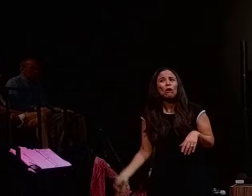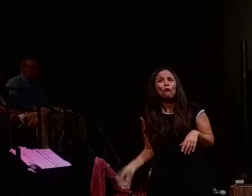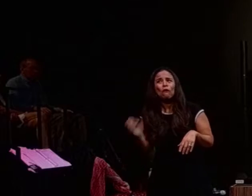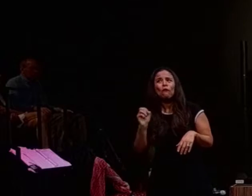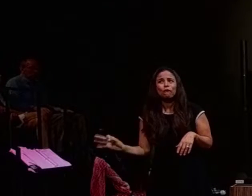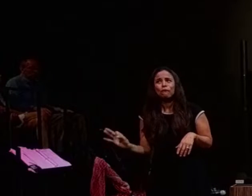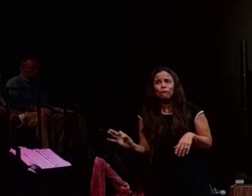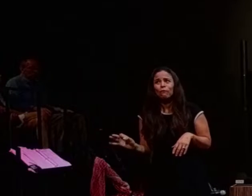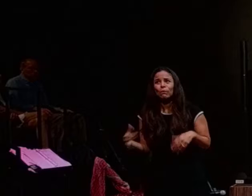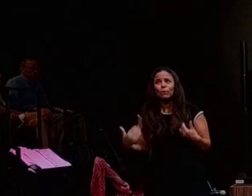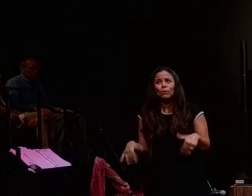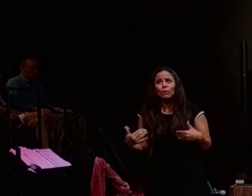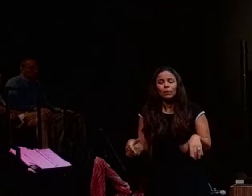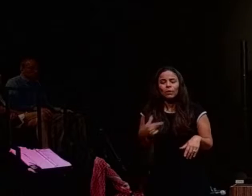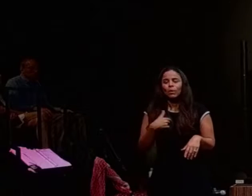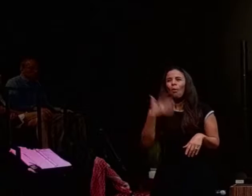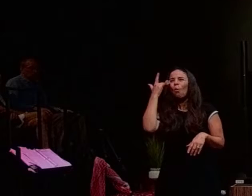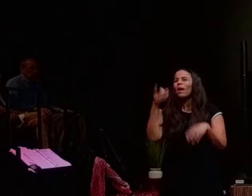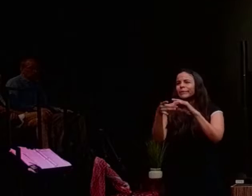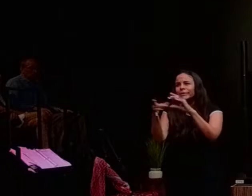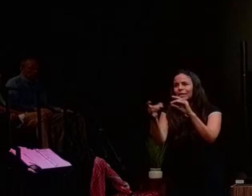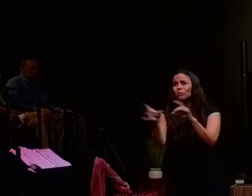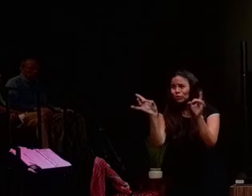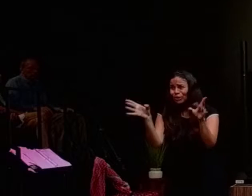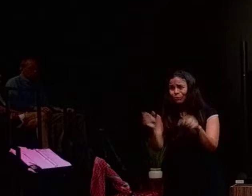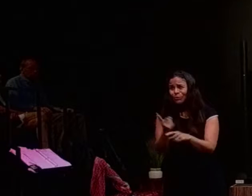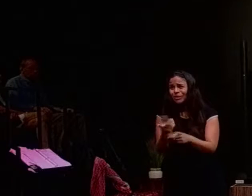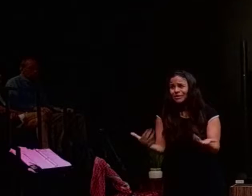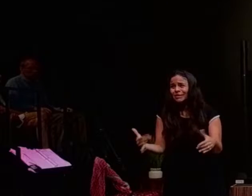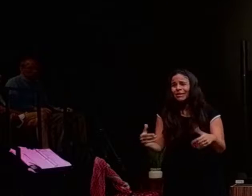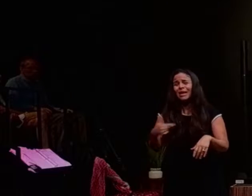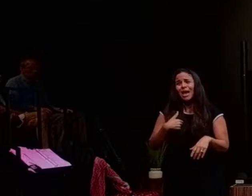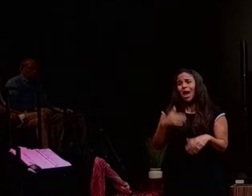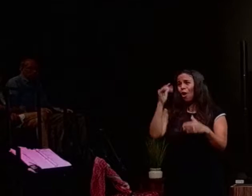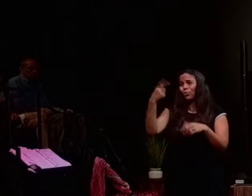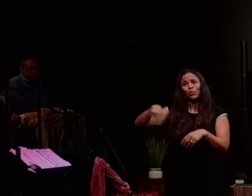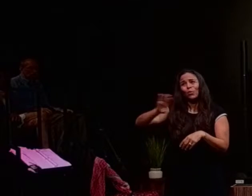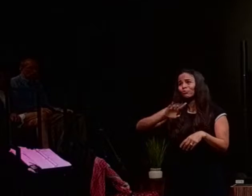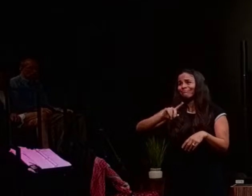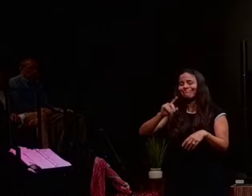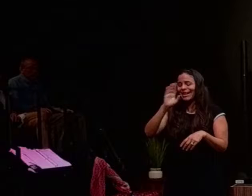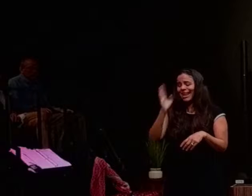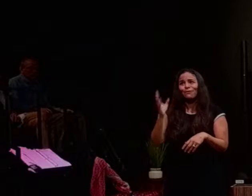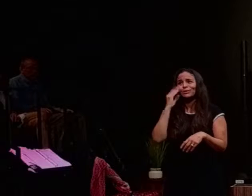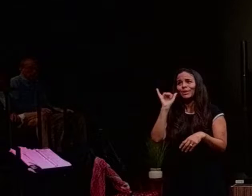right? Why do I tell you that story? It's terrible. It's awful. I hope none of you ever have to experience something like that.